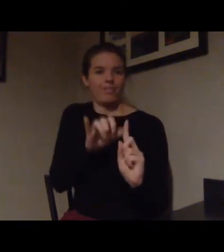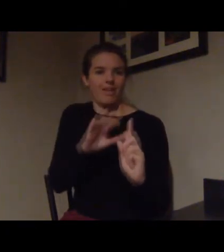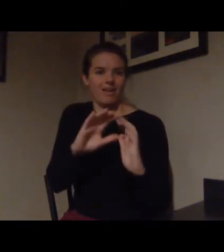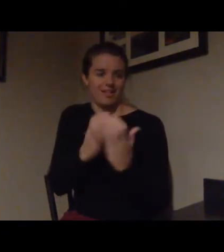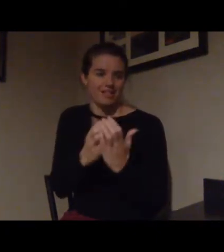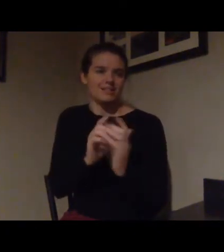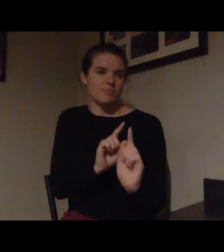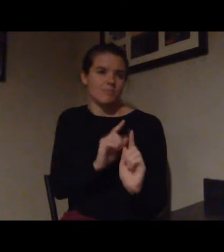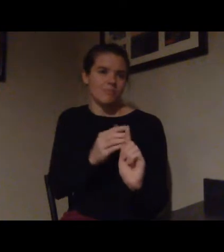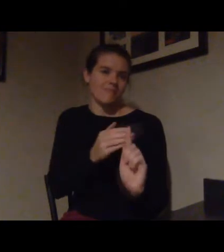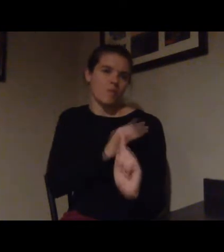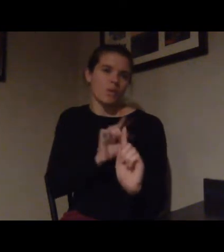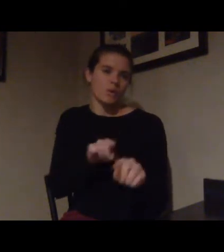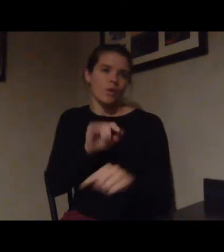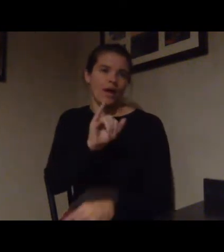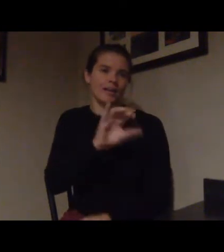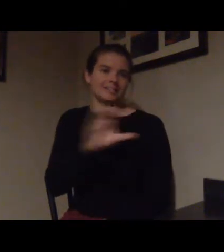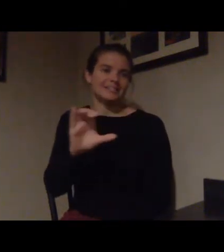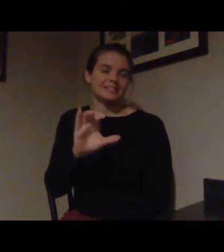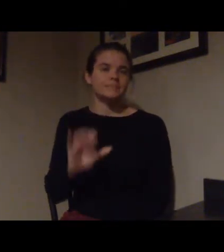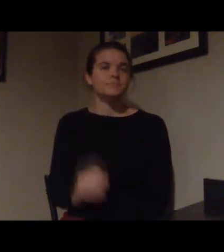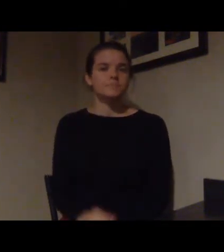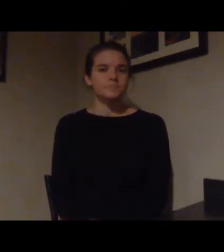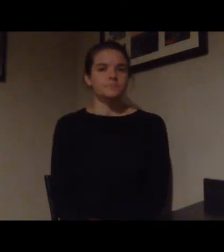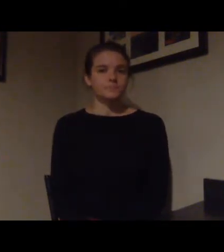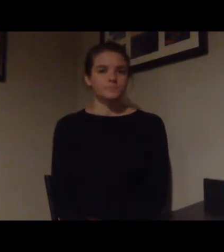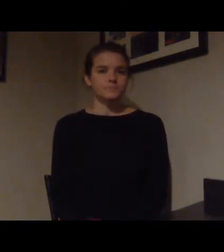before you go to that program. Yeah.